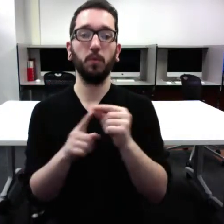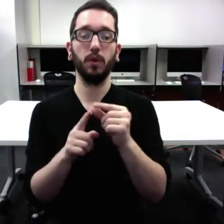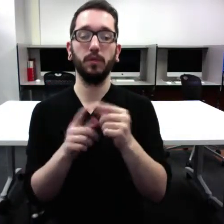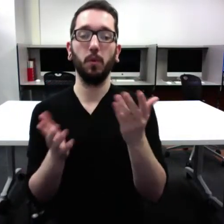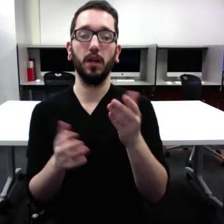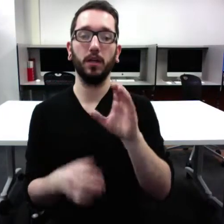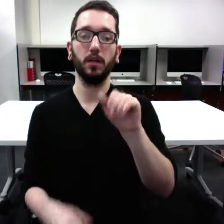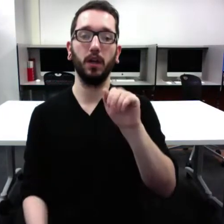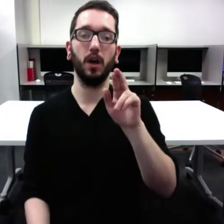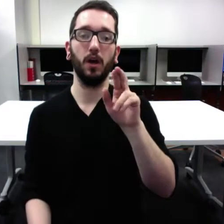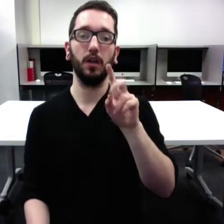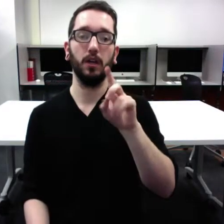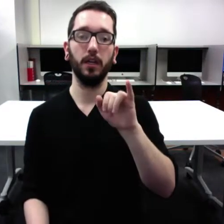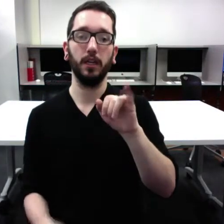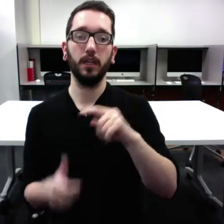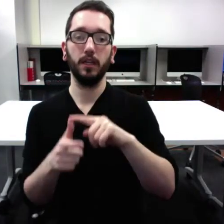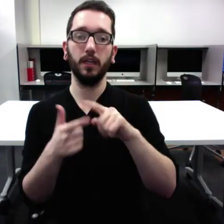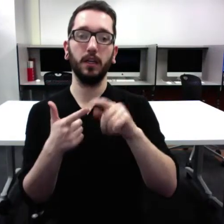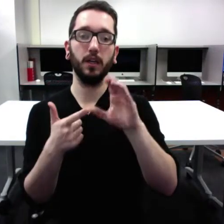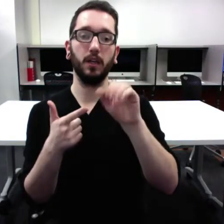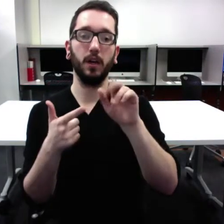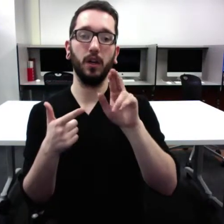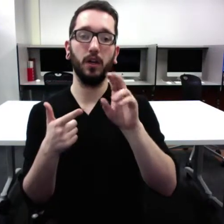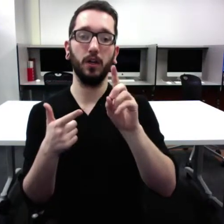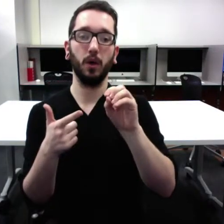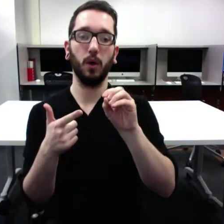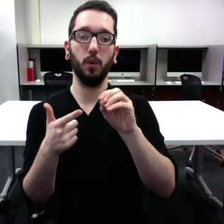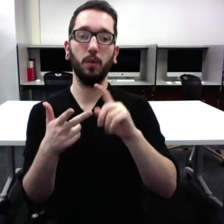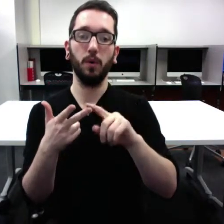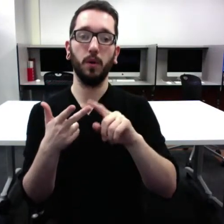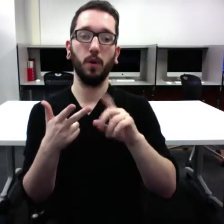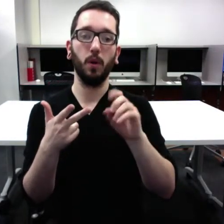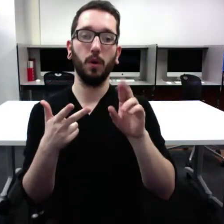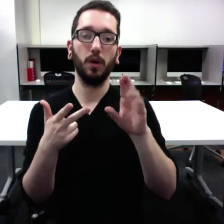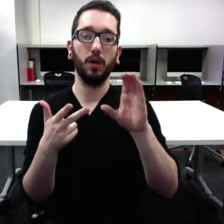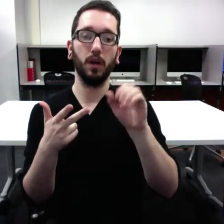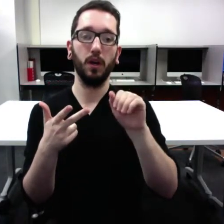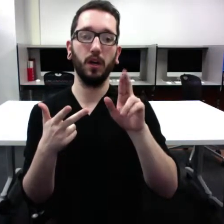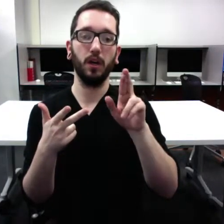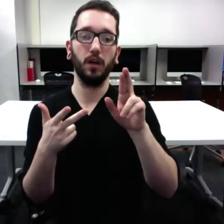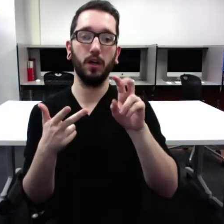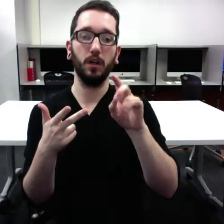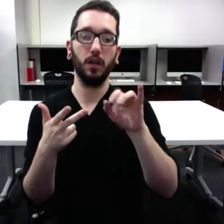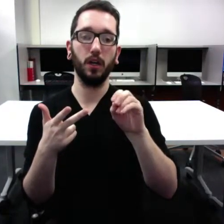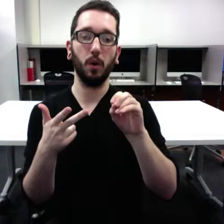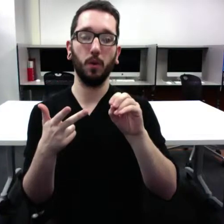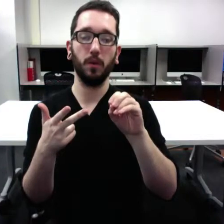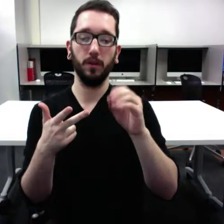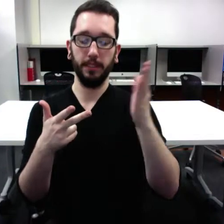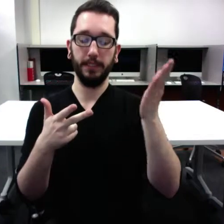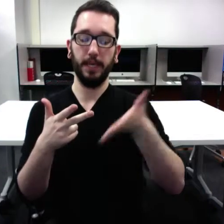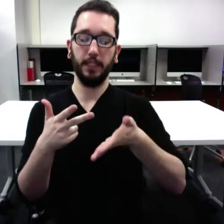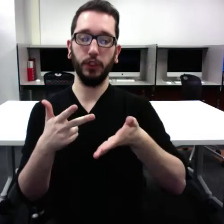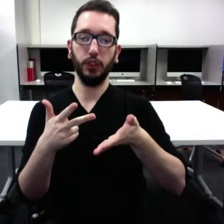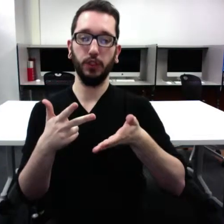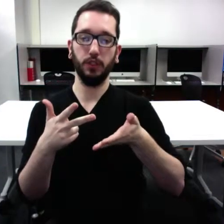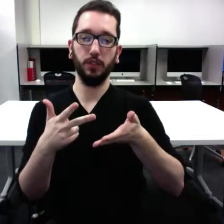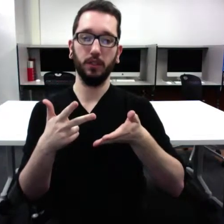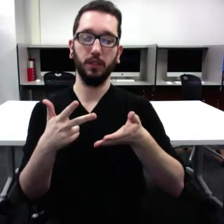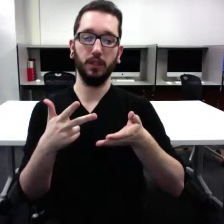cardi, cardo, or even cardio. The / is where the connecting vowel attaches to the